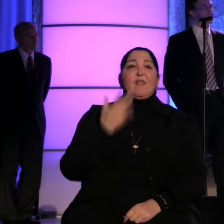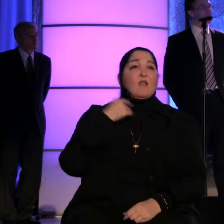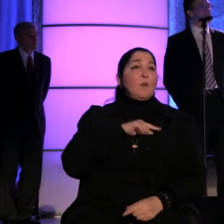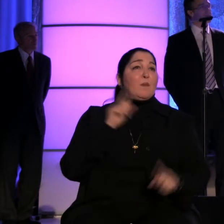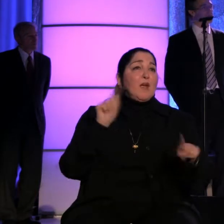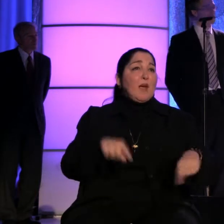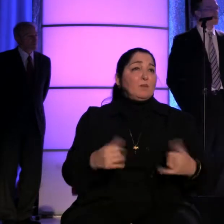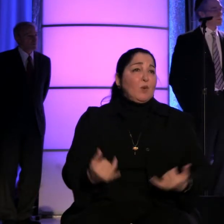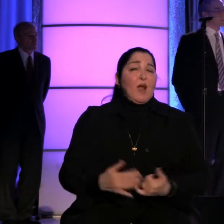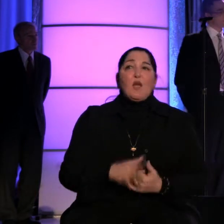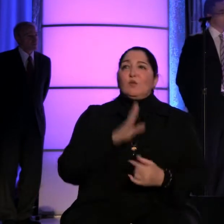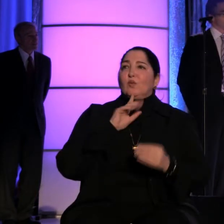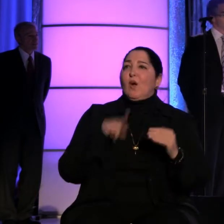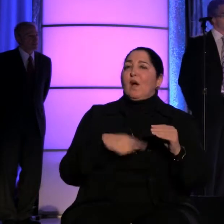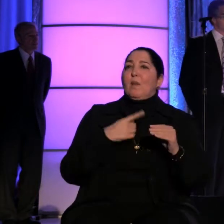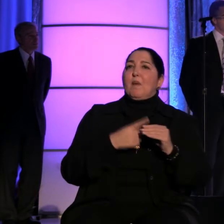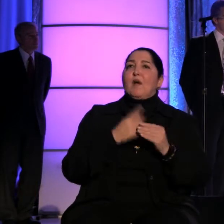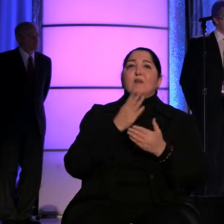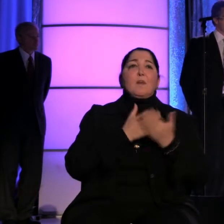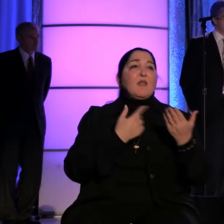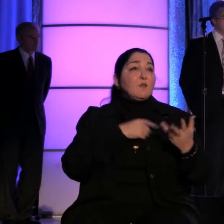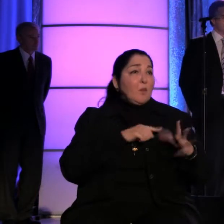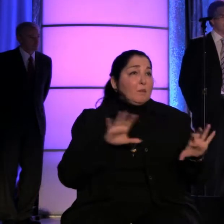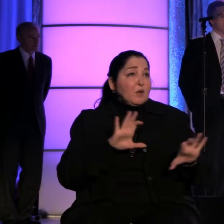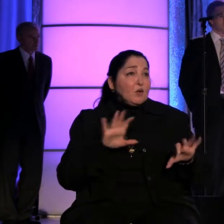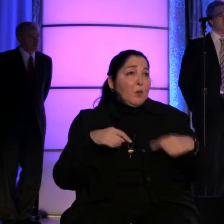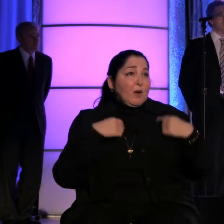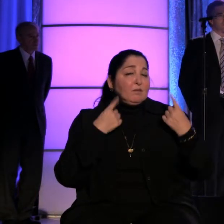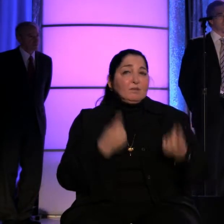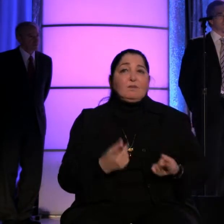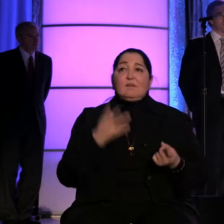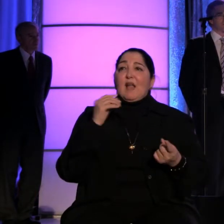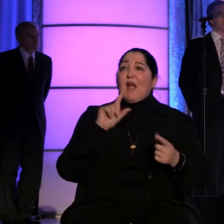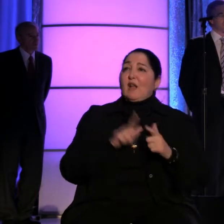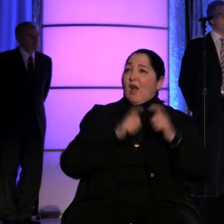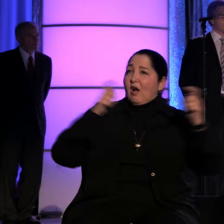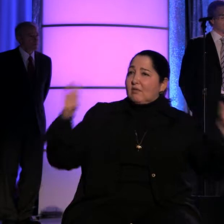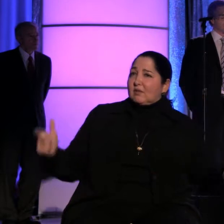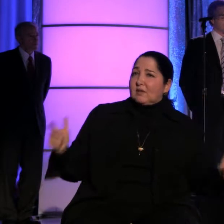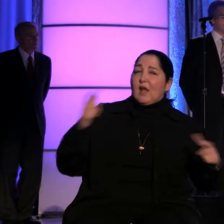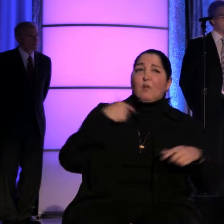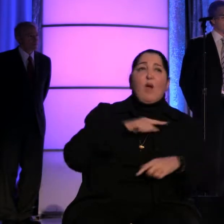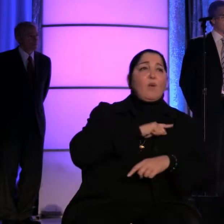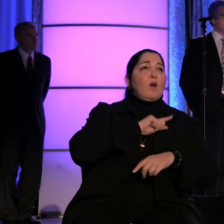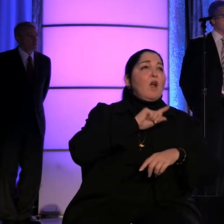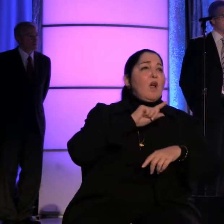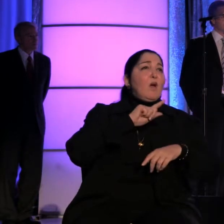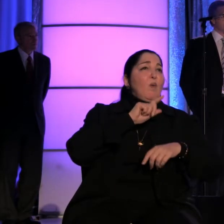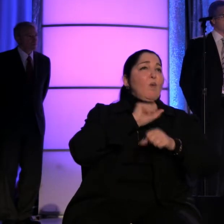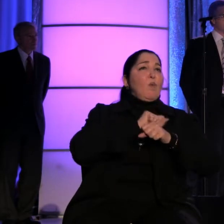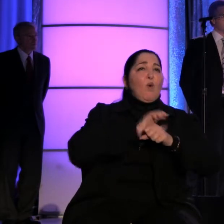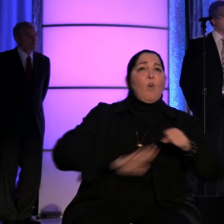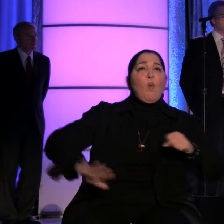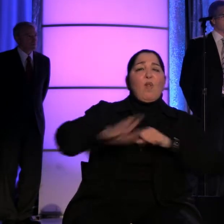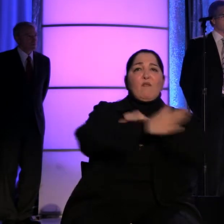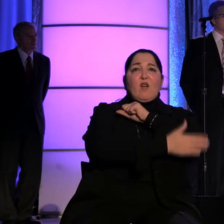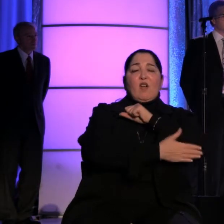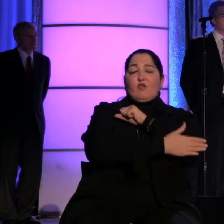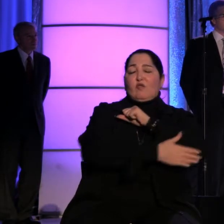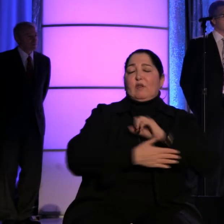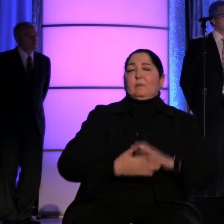today, to talk about some of the things that we've been doing. And based on our scale and national footprint, we've been working with PACs around the